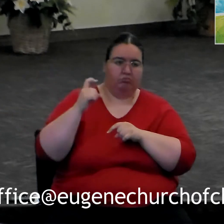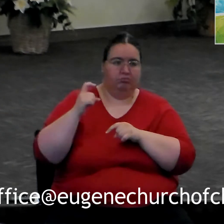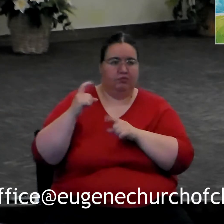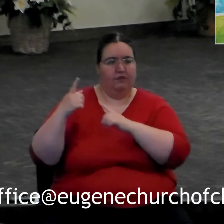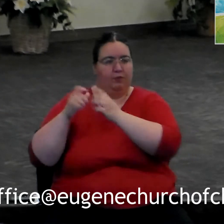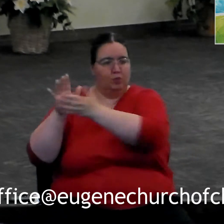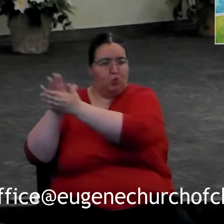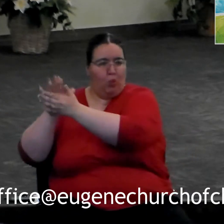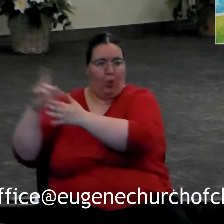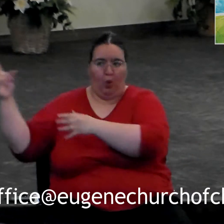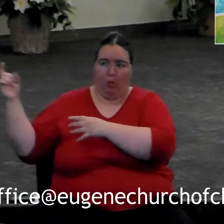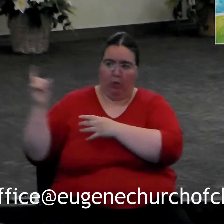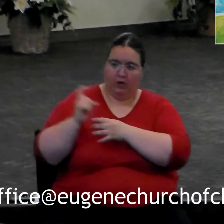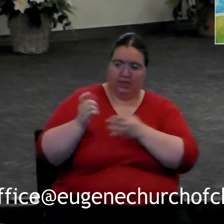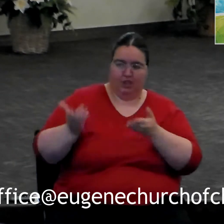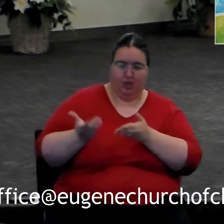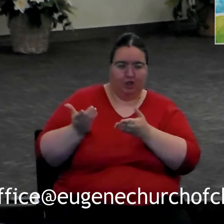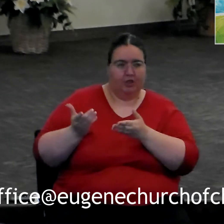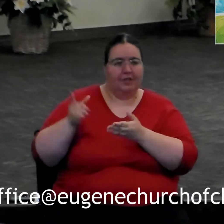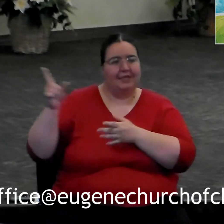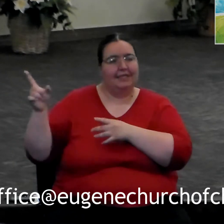and Beth's house to see if Leland needed help with anything.